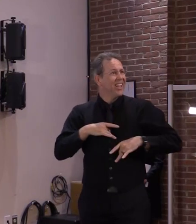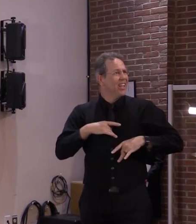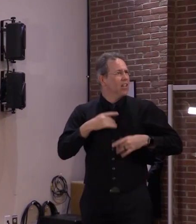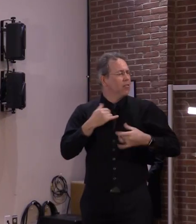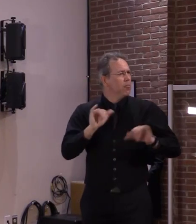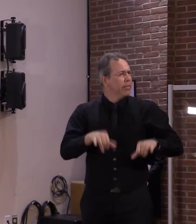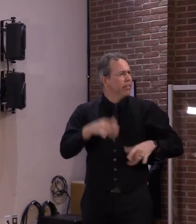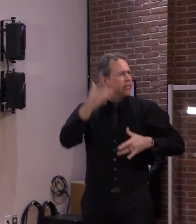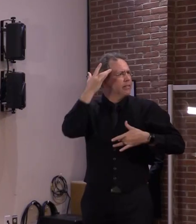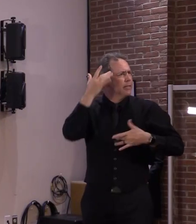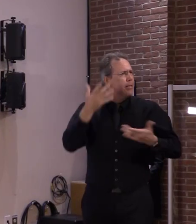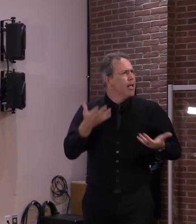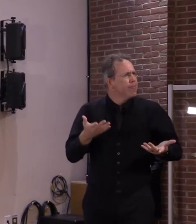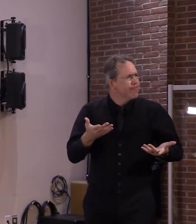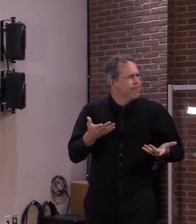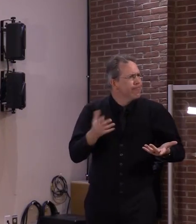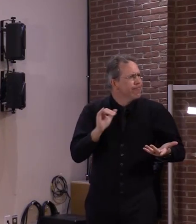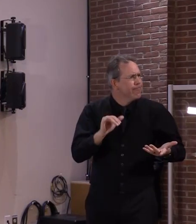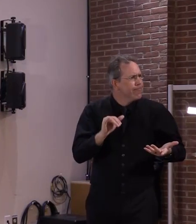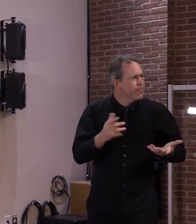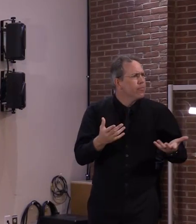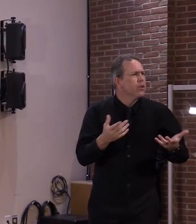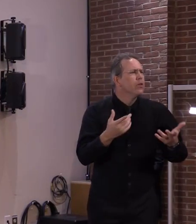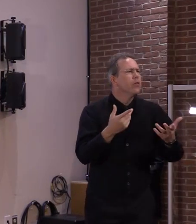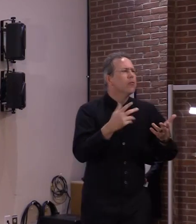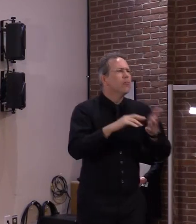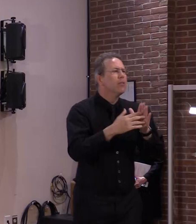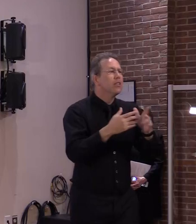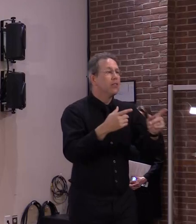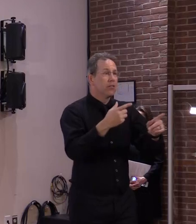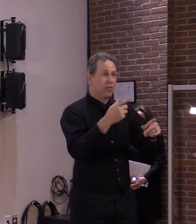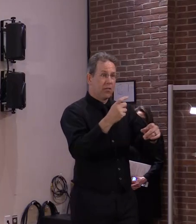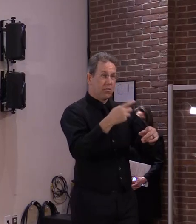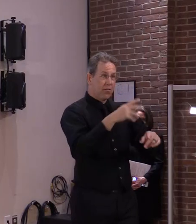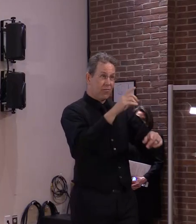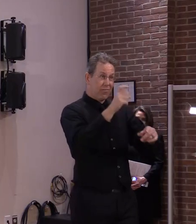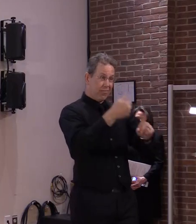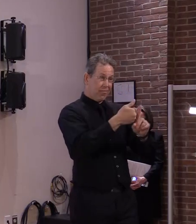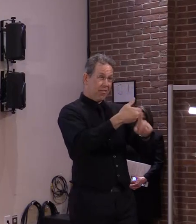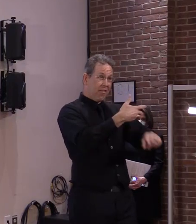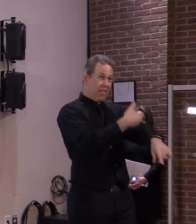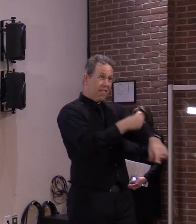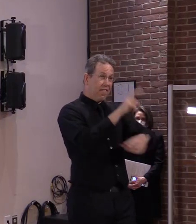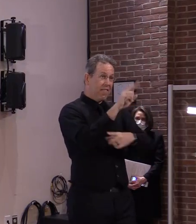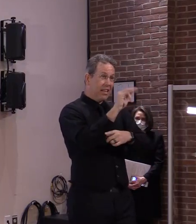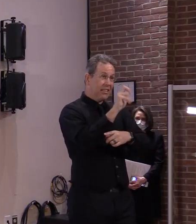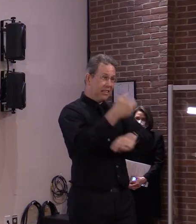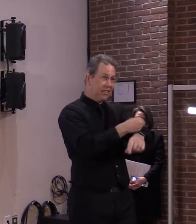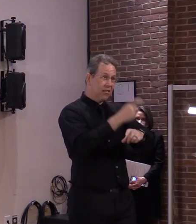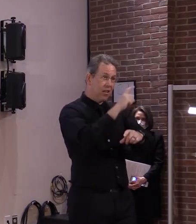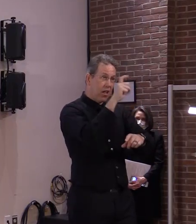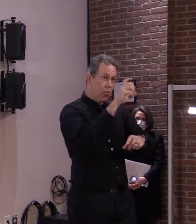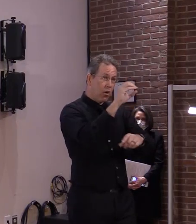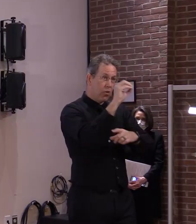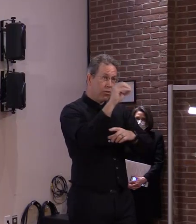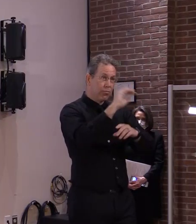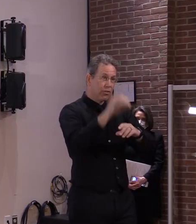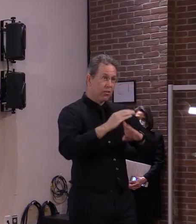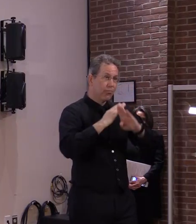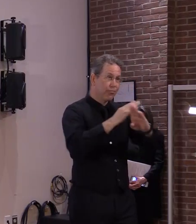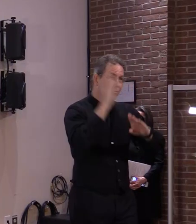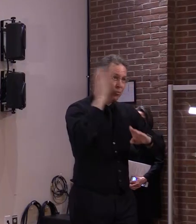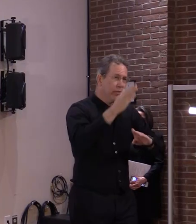no vaccines are 100% effective at preventing illness. So there may be some people who get